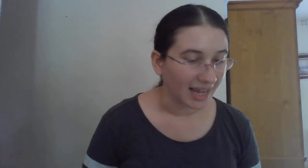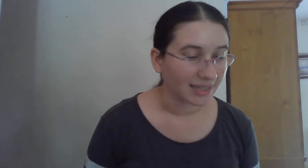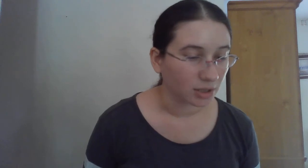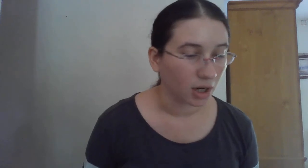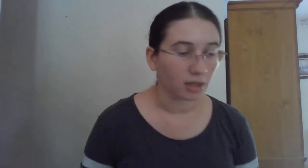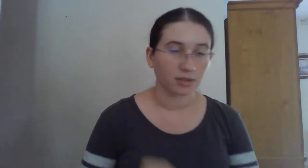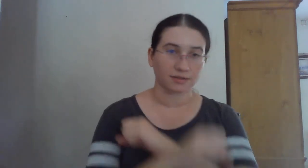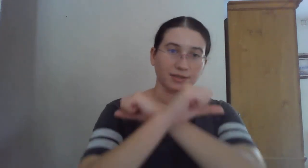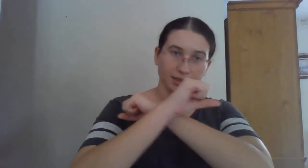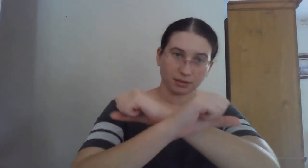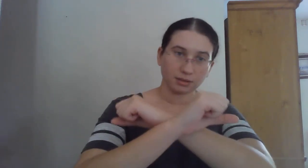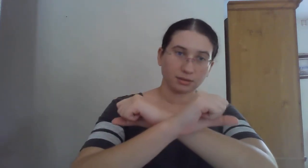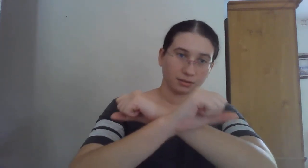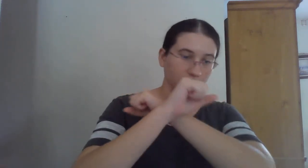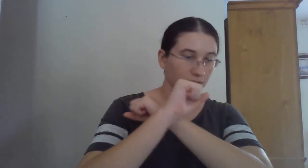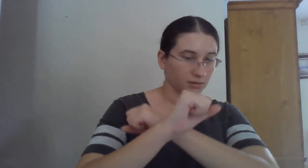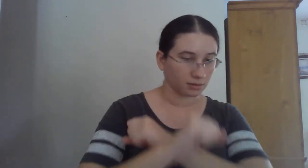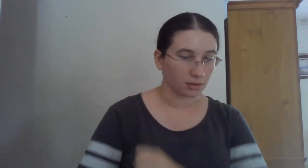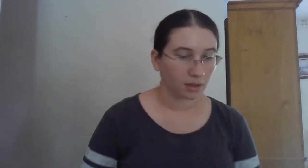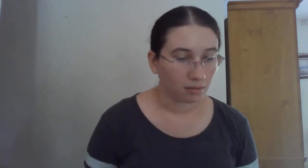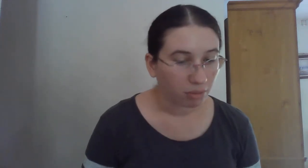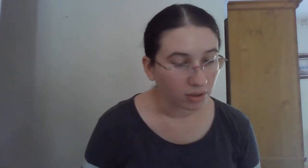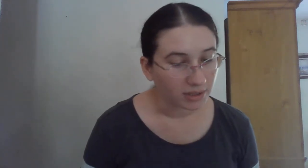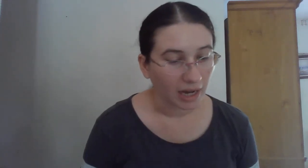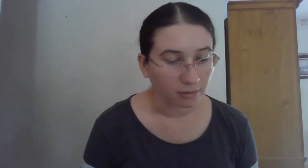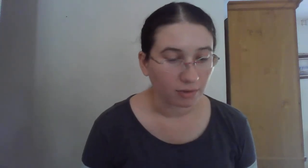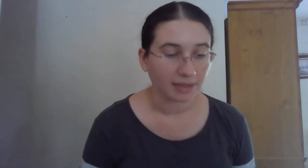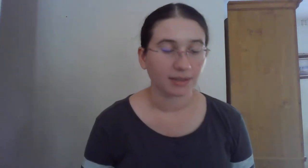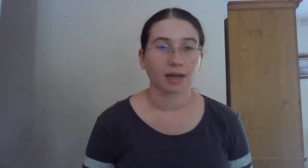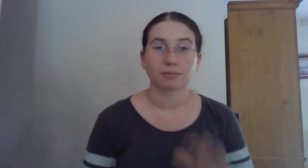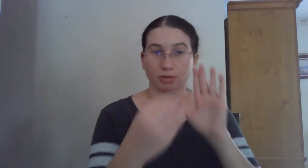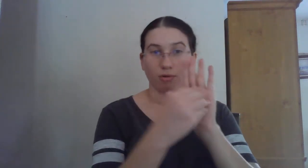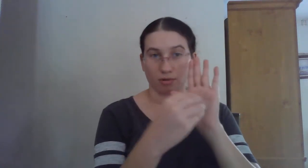Protect, guard, defend. Put down, write down, record.